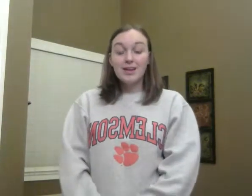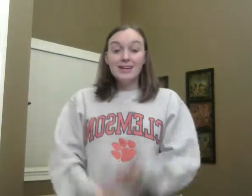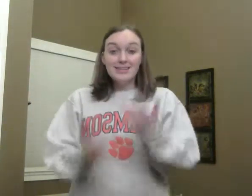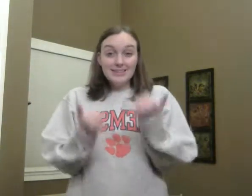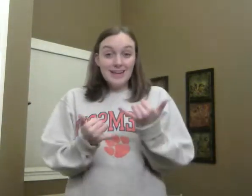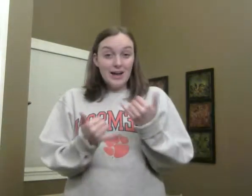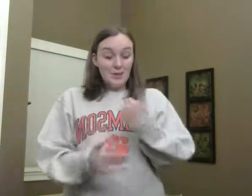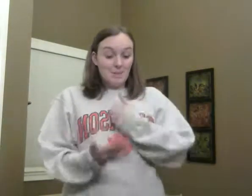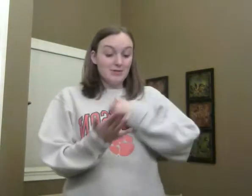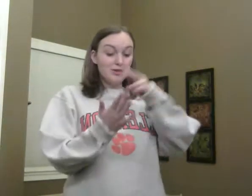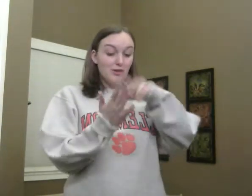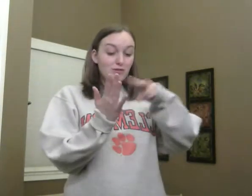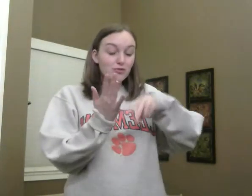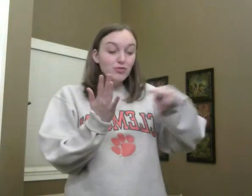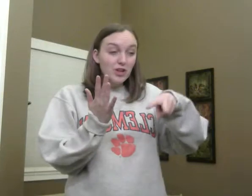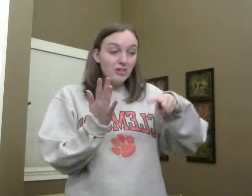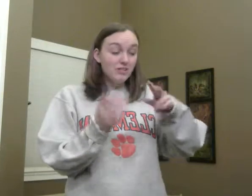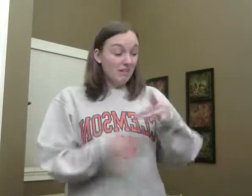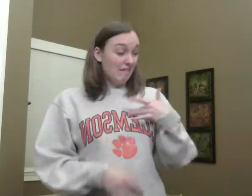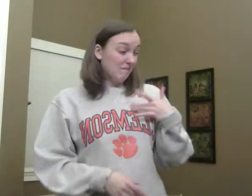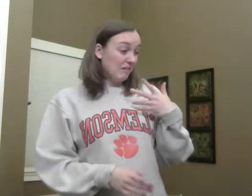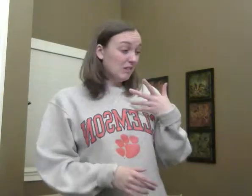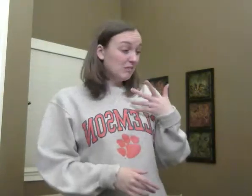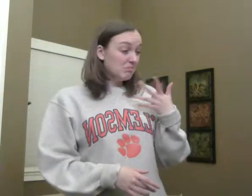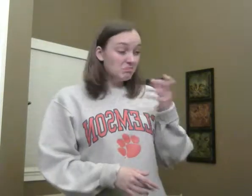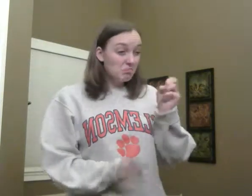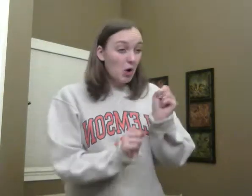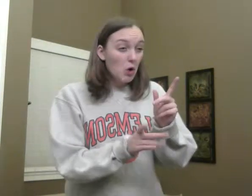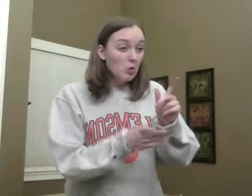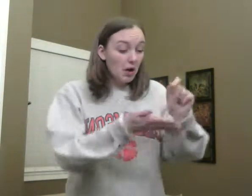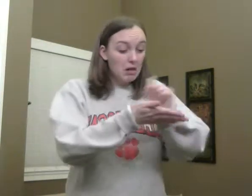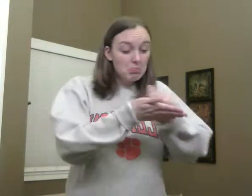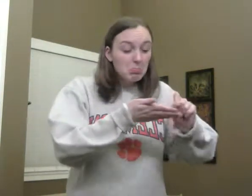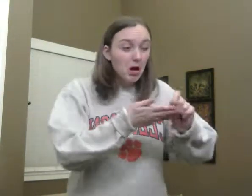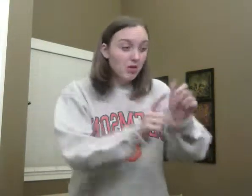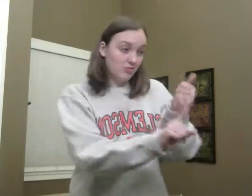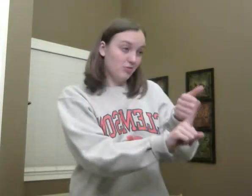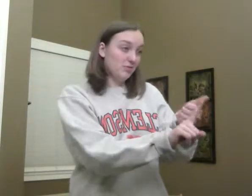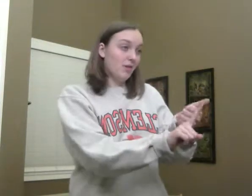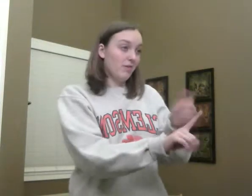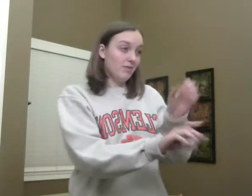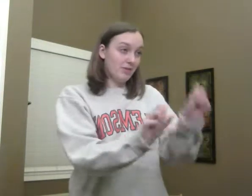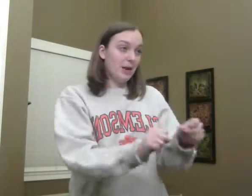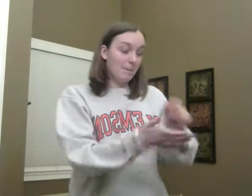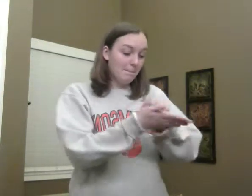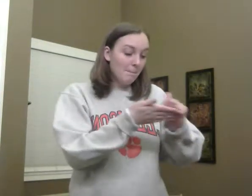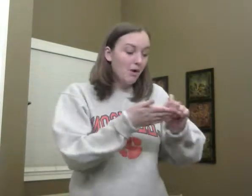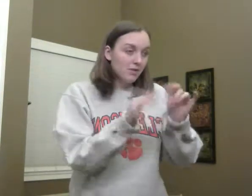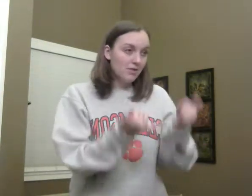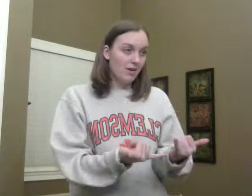you. Feel free to also mark something if you don't feel you got it on your read. Feel free to mark it at this time. Water